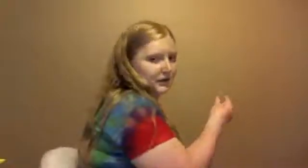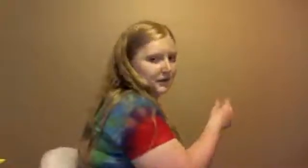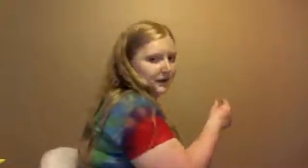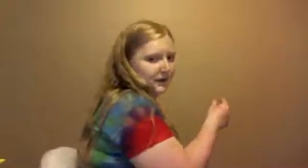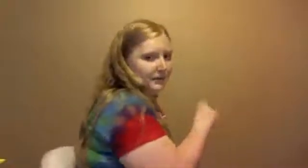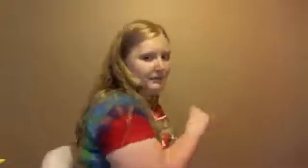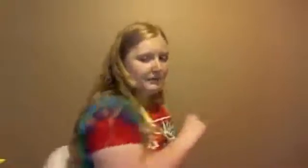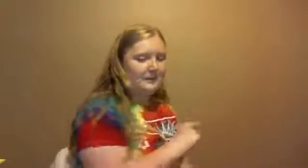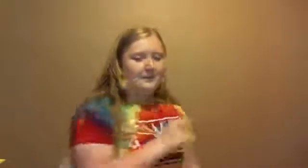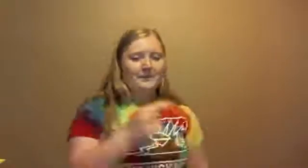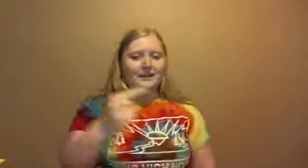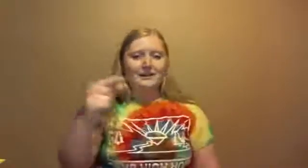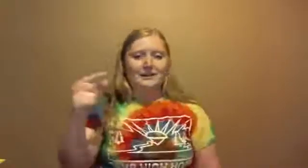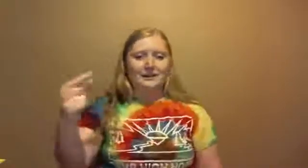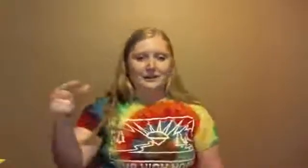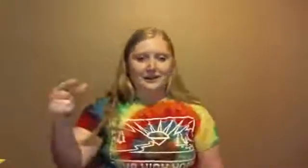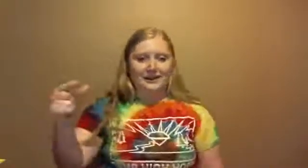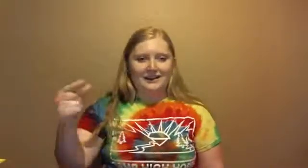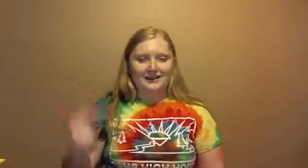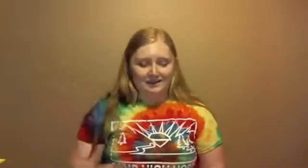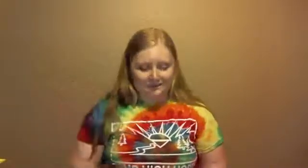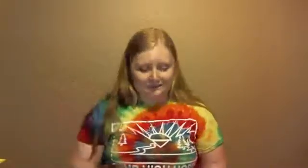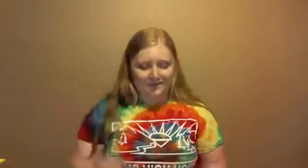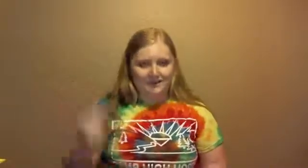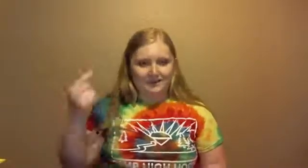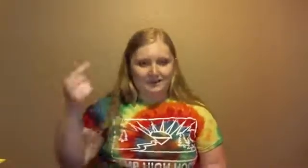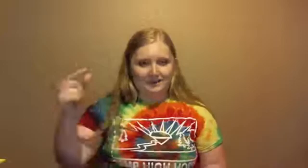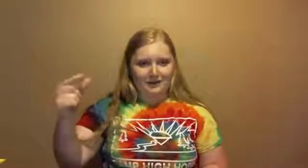wiggle it. Green. Green.